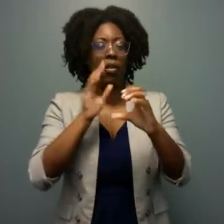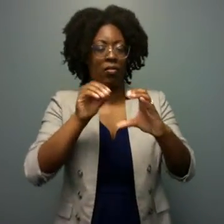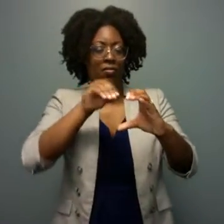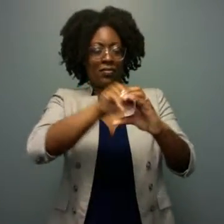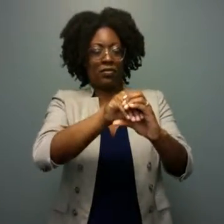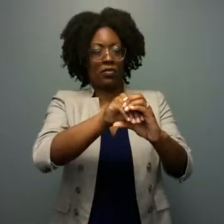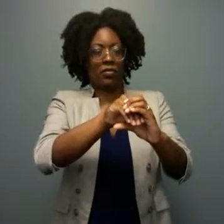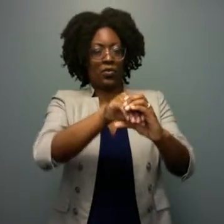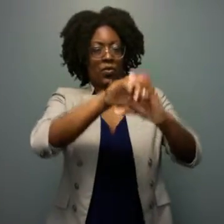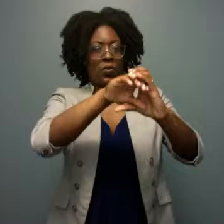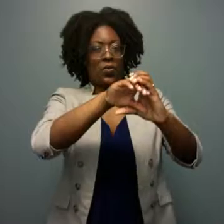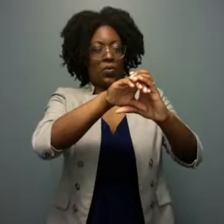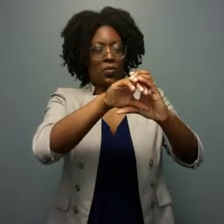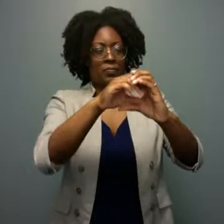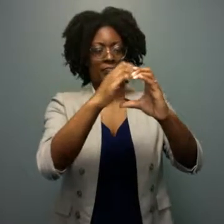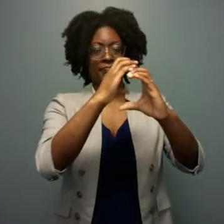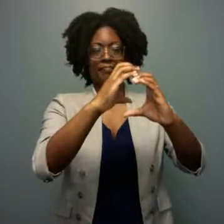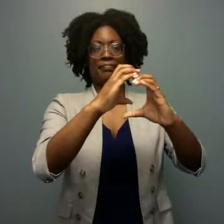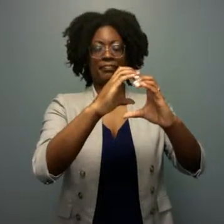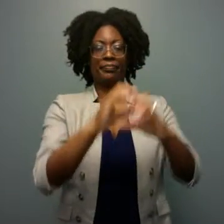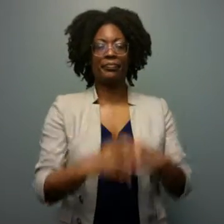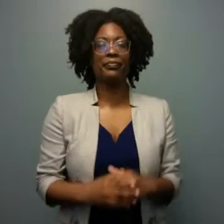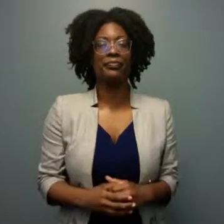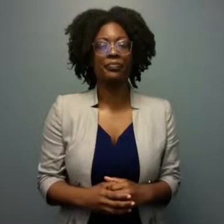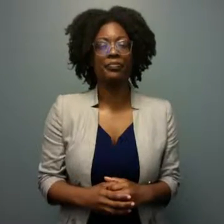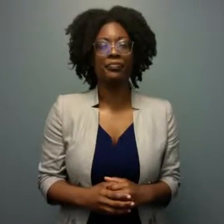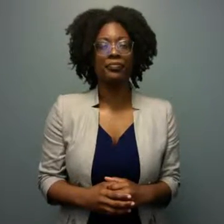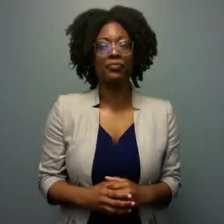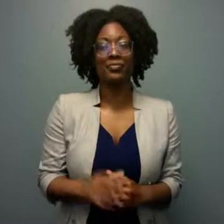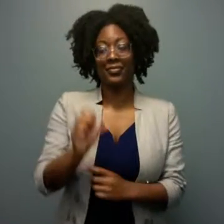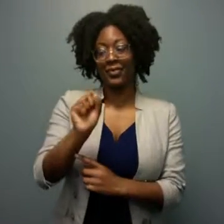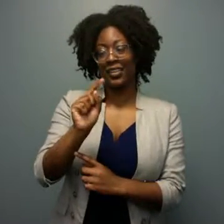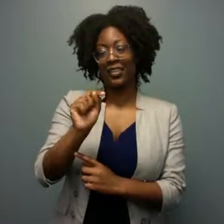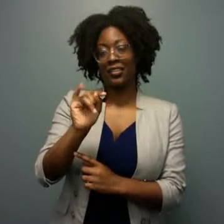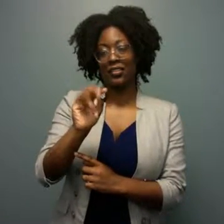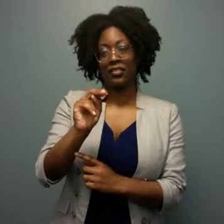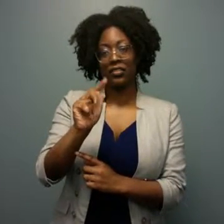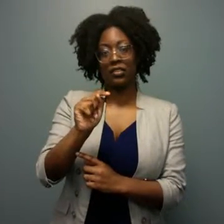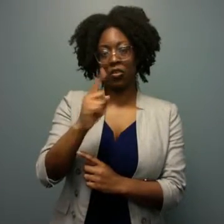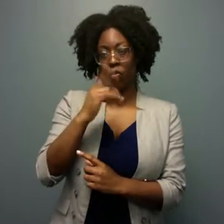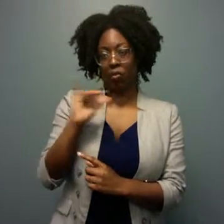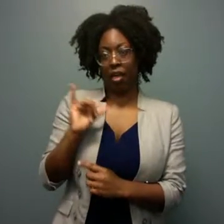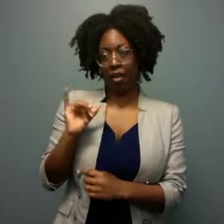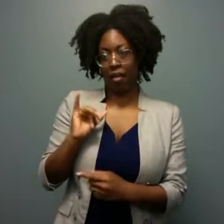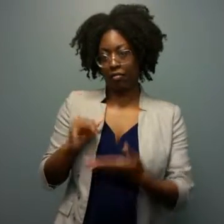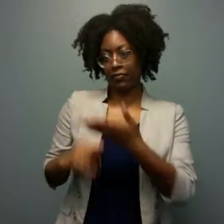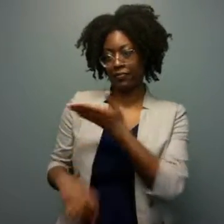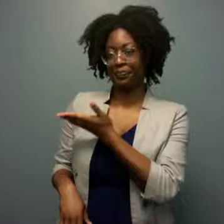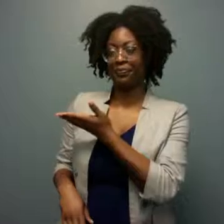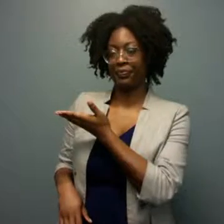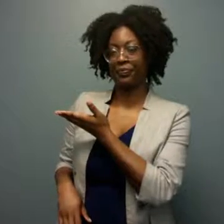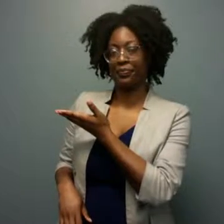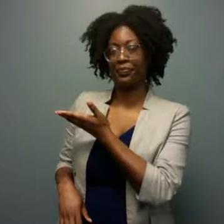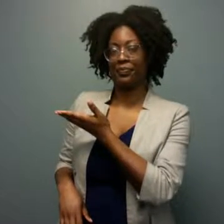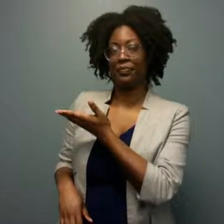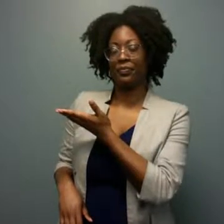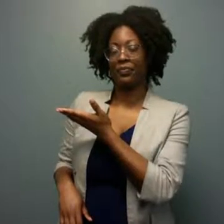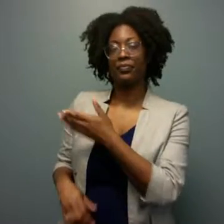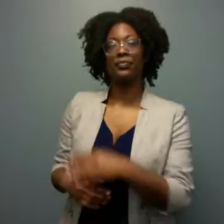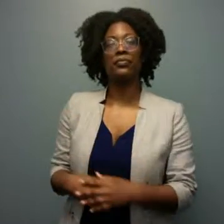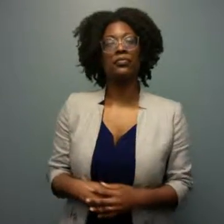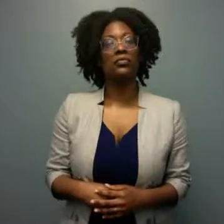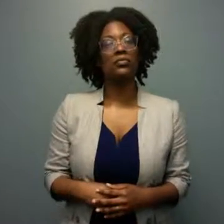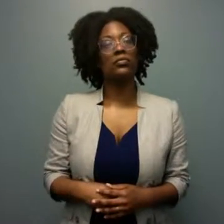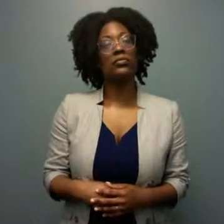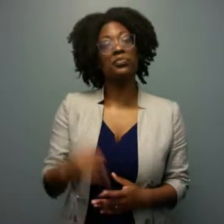stent. A coronary stent is made of a metal mesh and acts as scaffolding against the artery wall. If a coronary stent procedure is selected